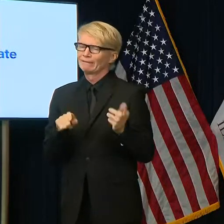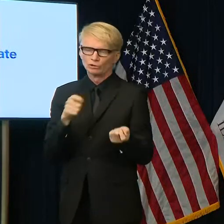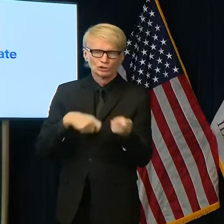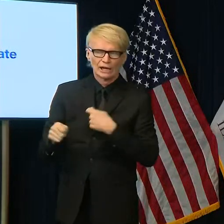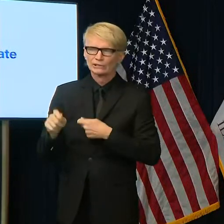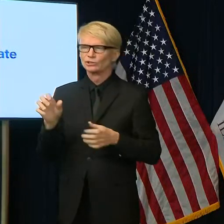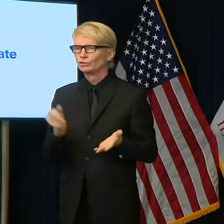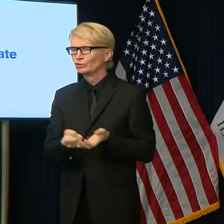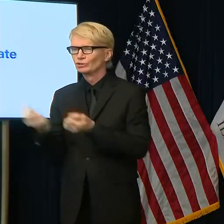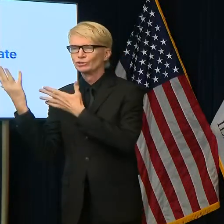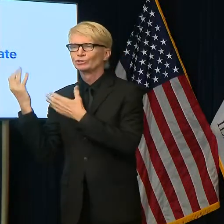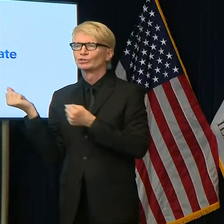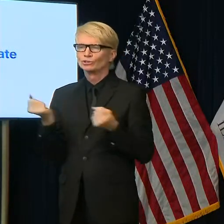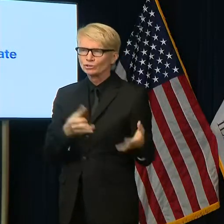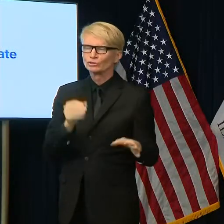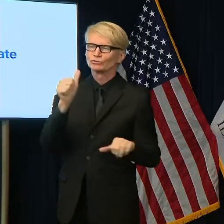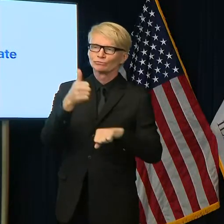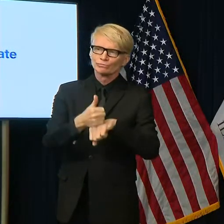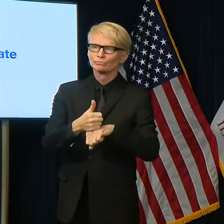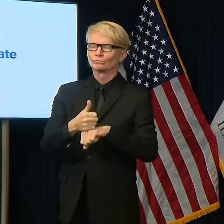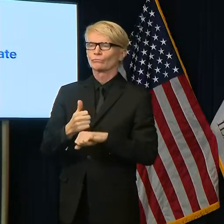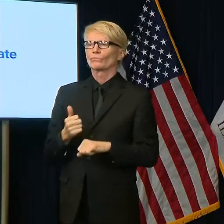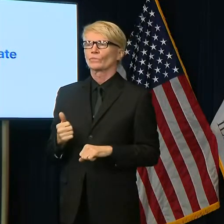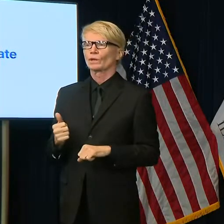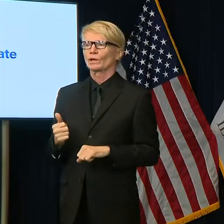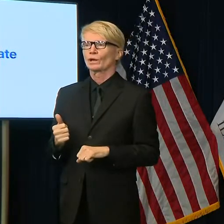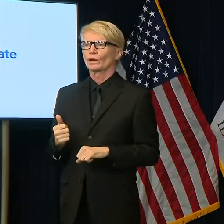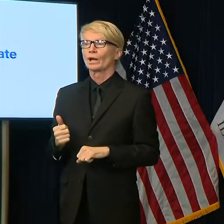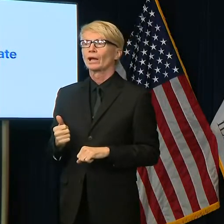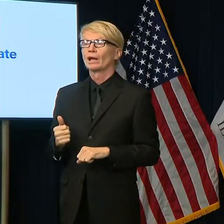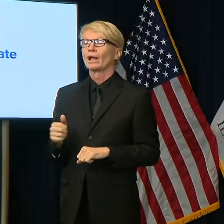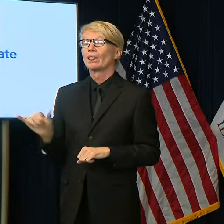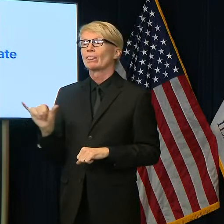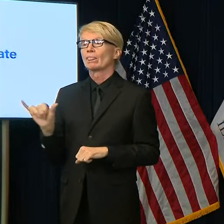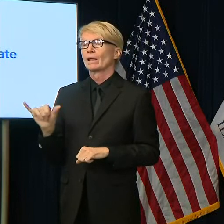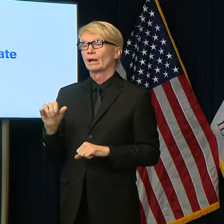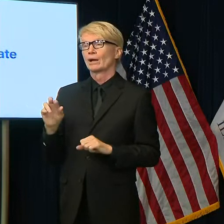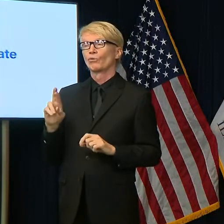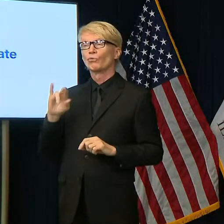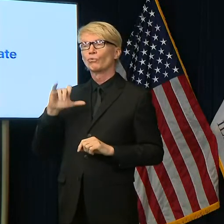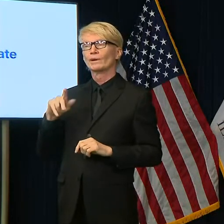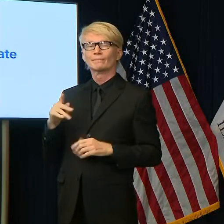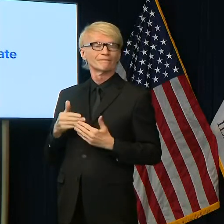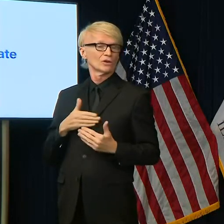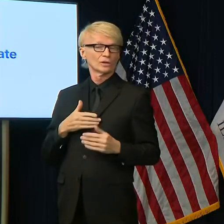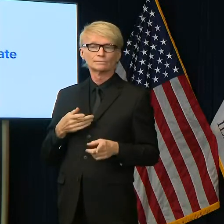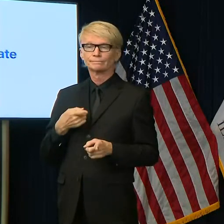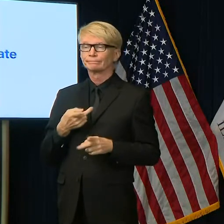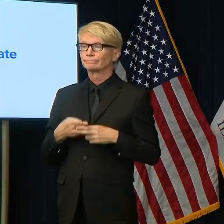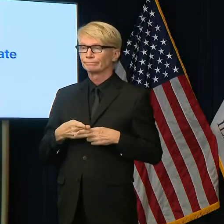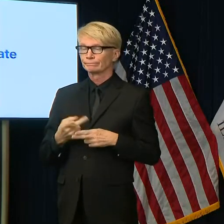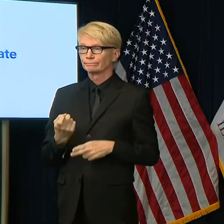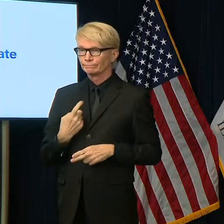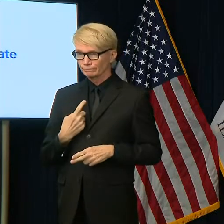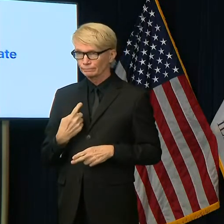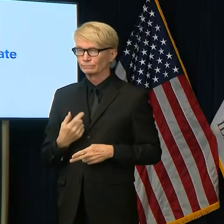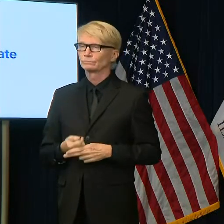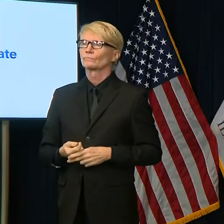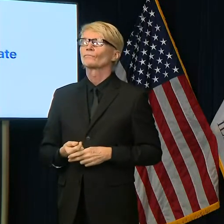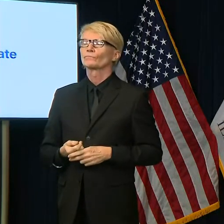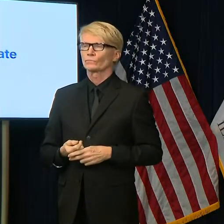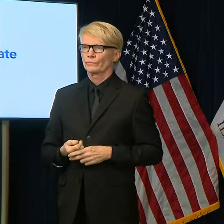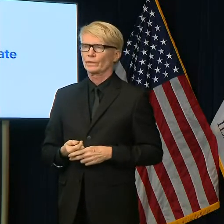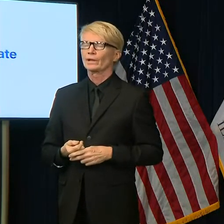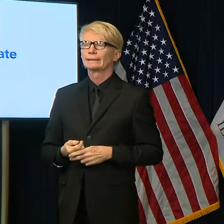changes. And as I said in answer to Rick's question, it is